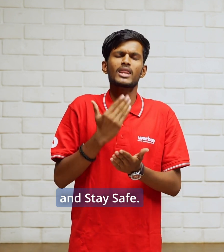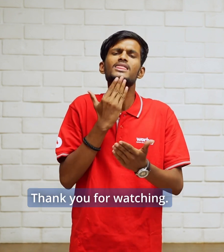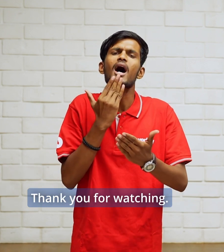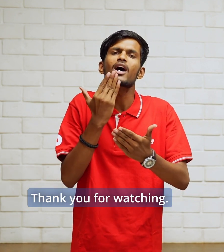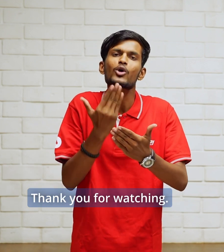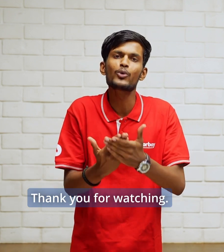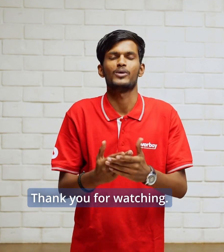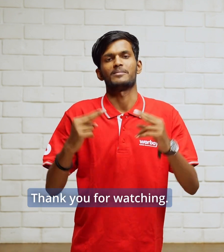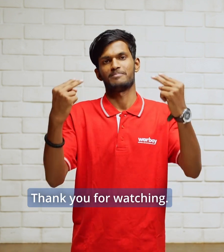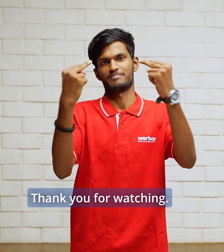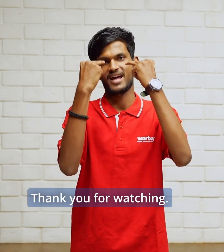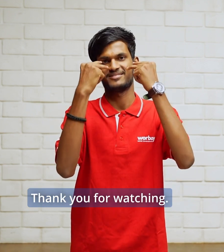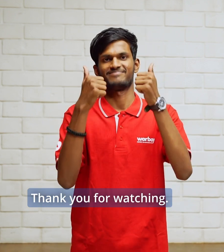Thank you for watching. watching. watching. You